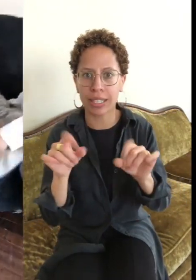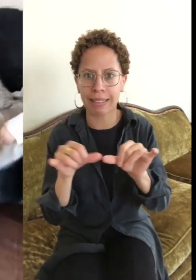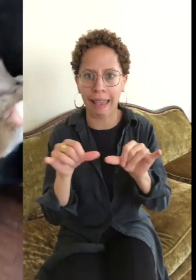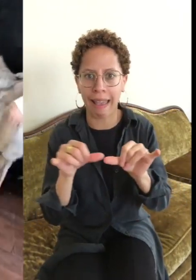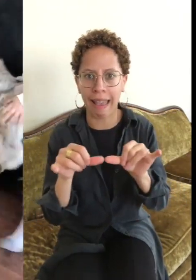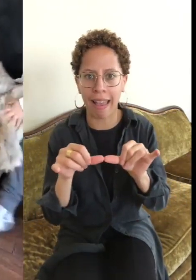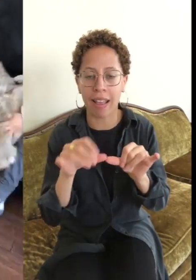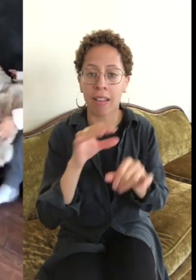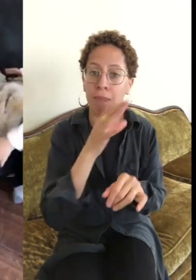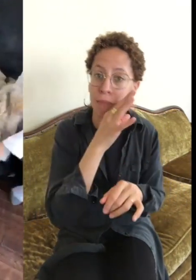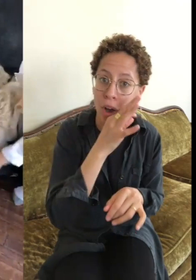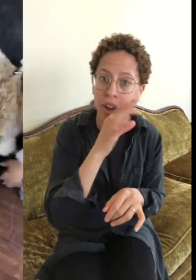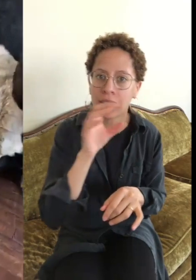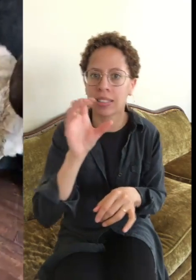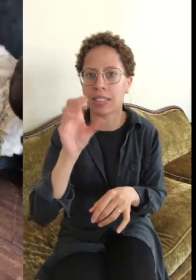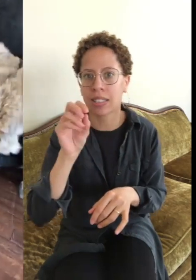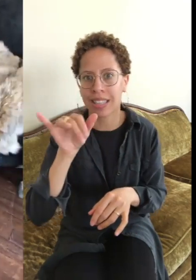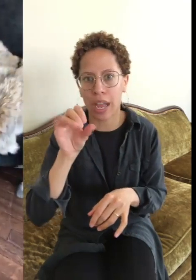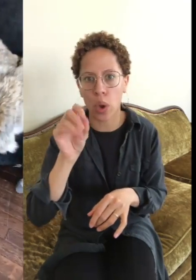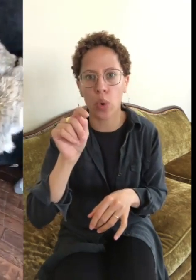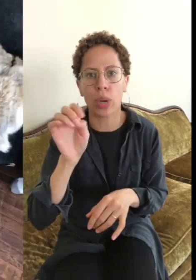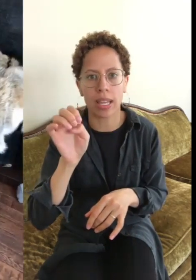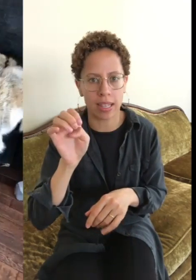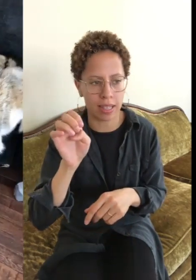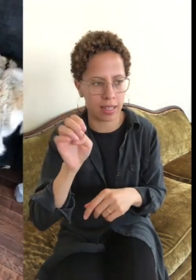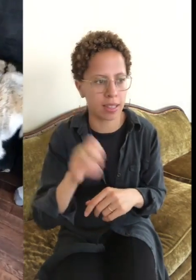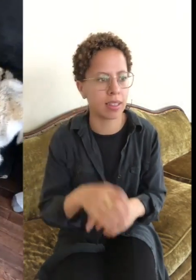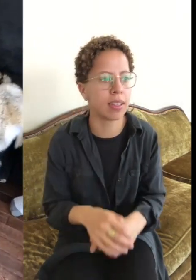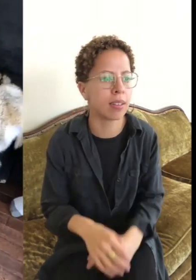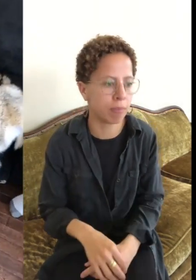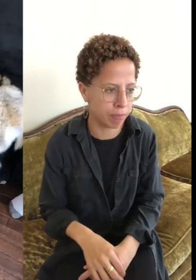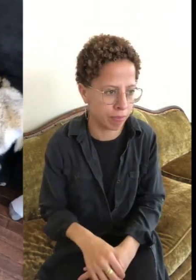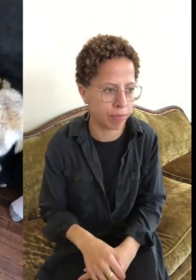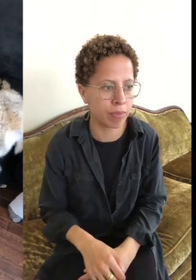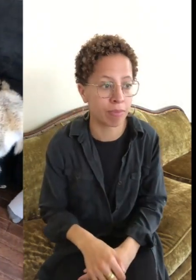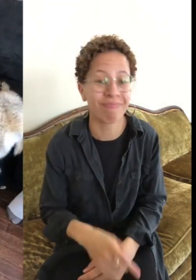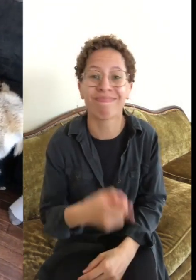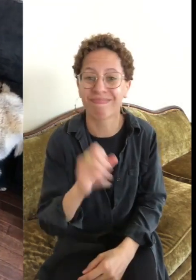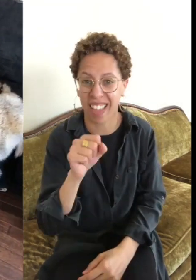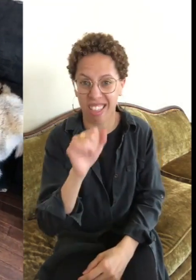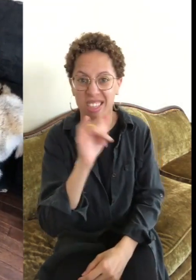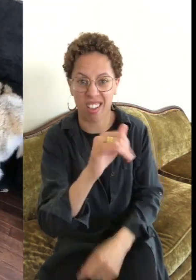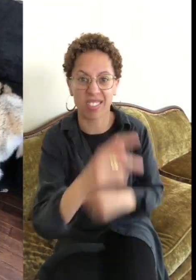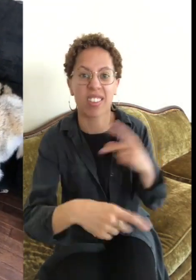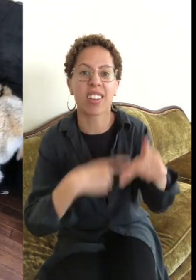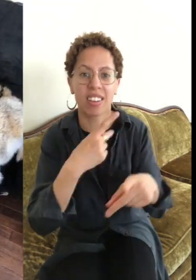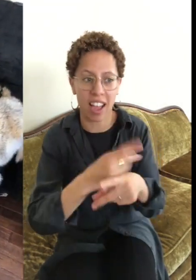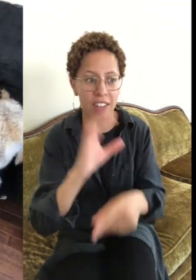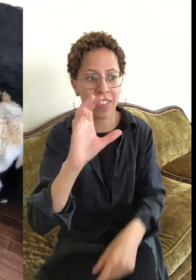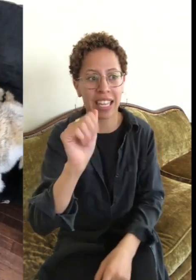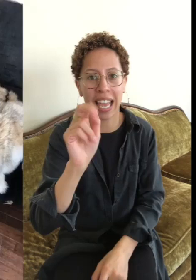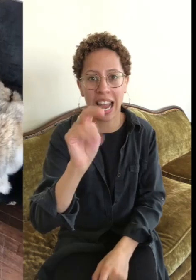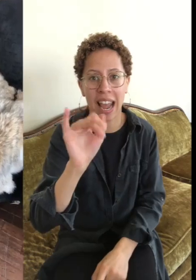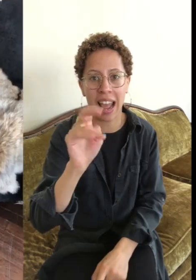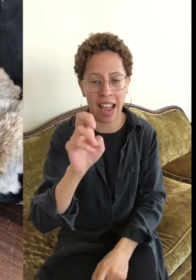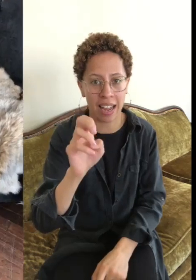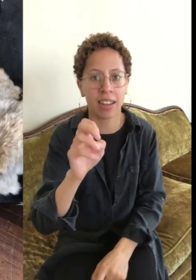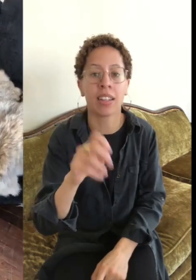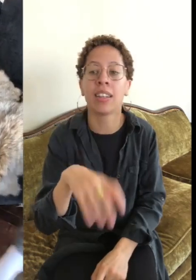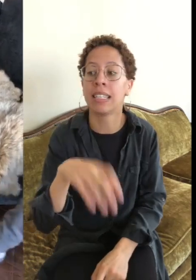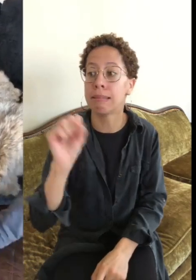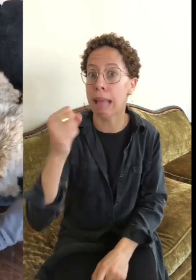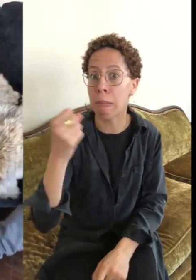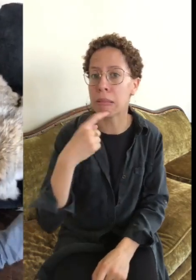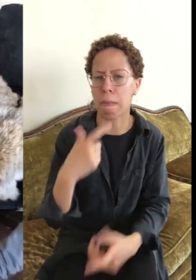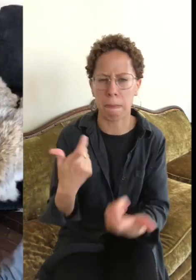So yes, this is a type of canine as well, and look at the difference. Bigger. Yeah. Bigger. So we have a